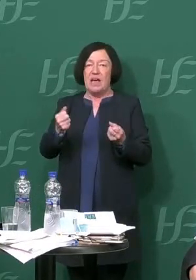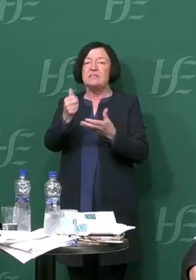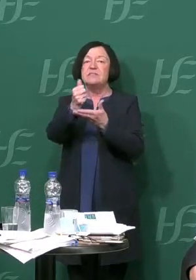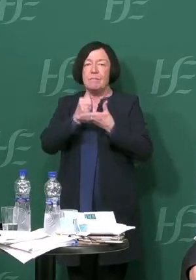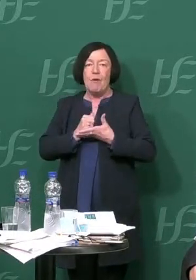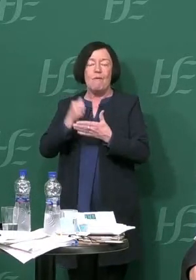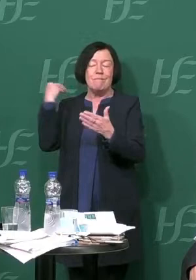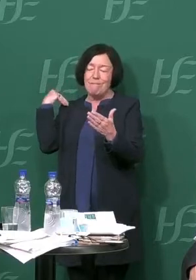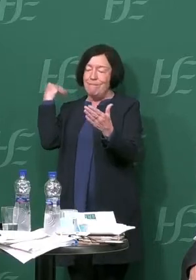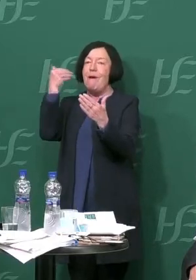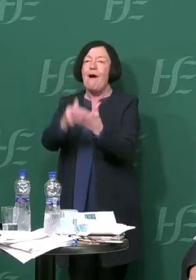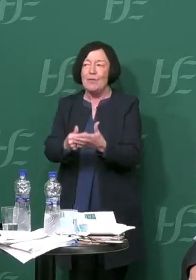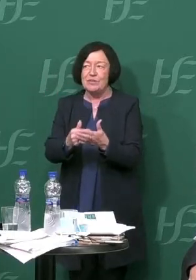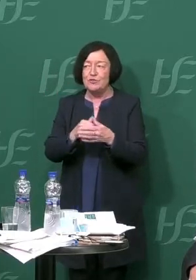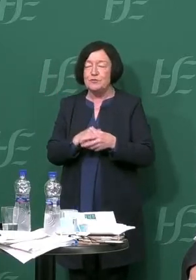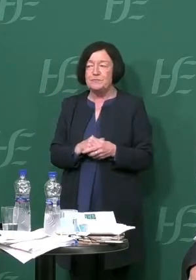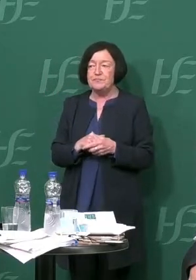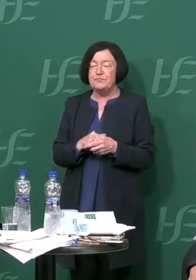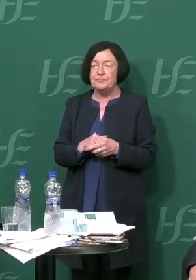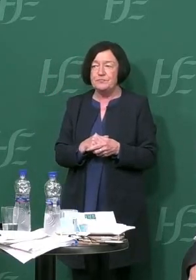throughout.